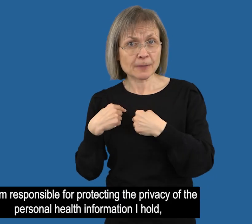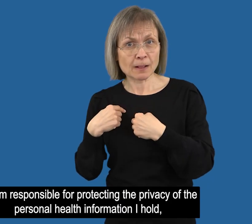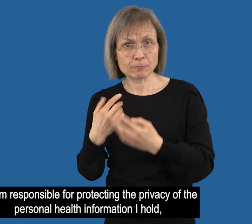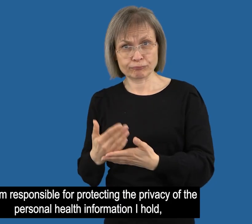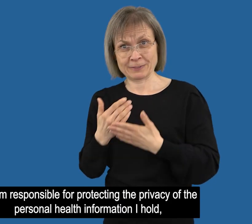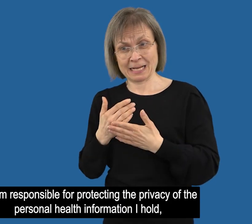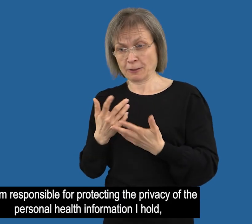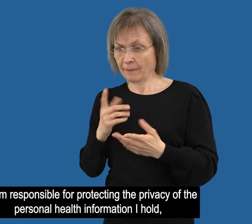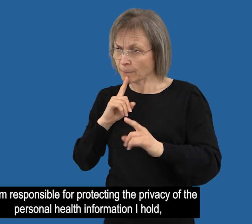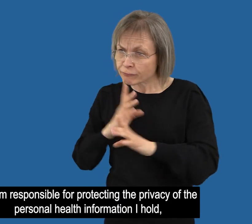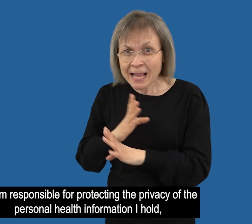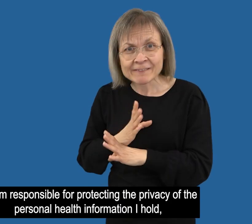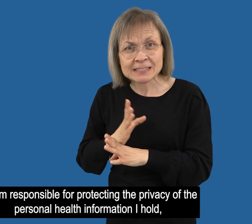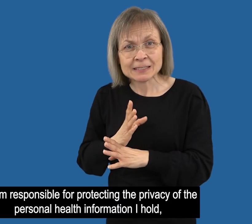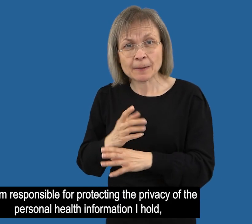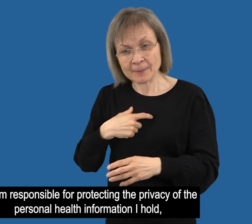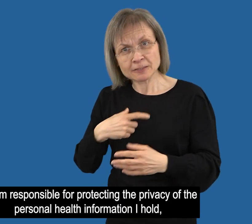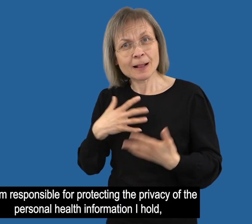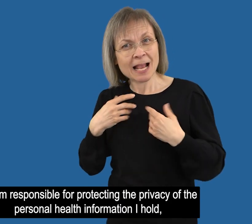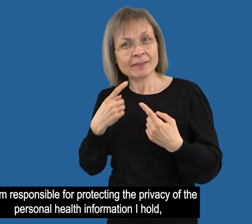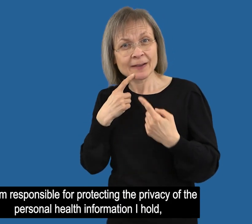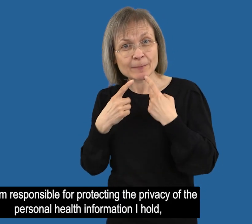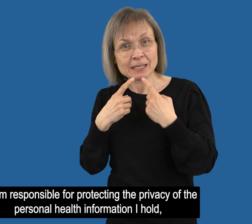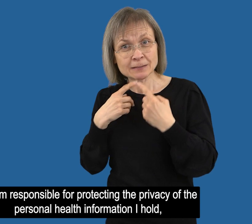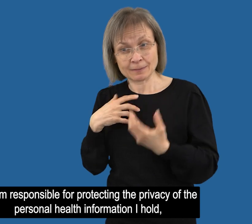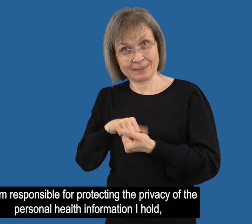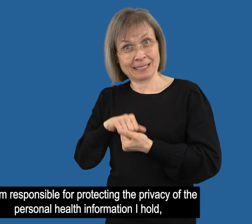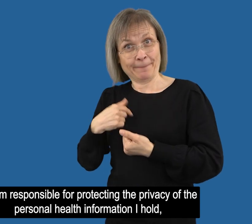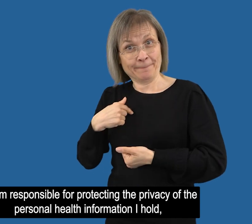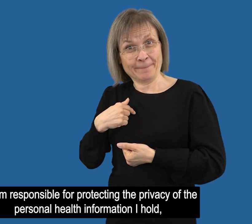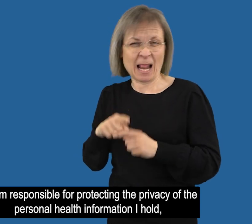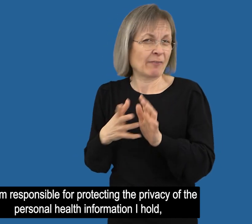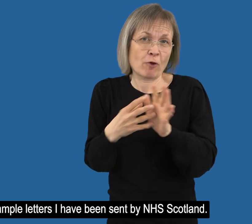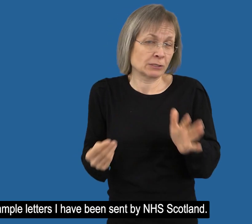I am responsible for protecting the privacy of the personal health information I hold.